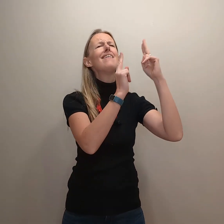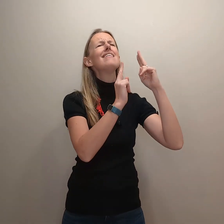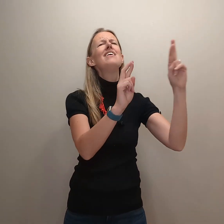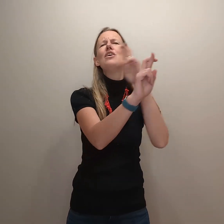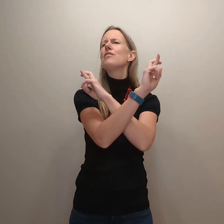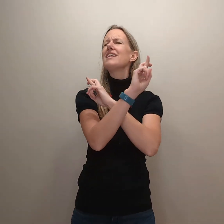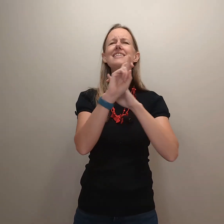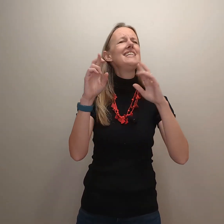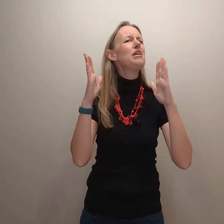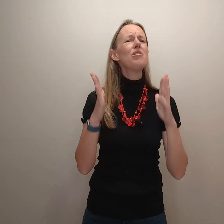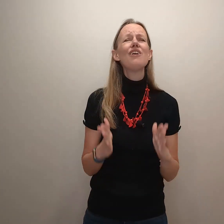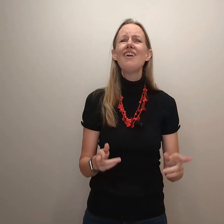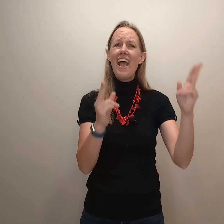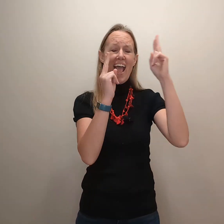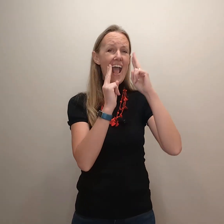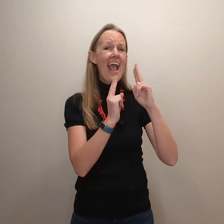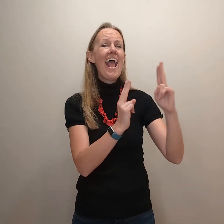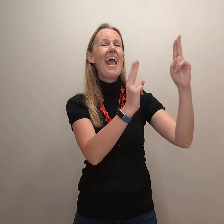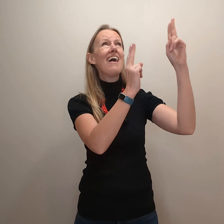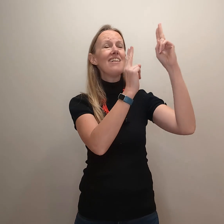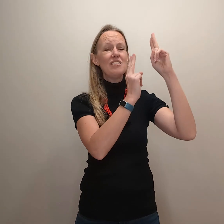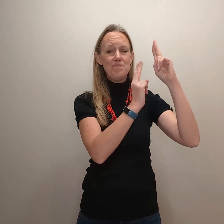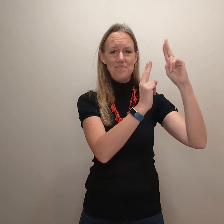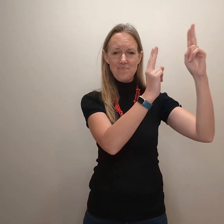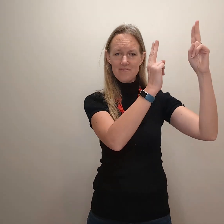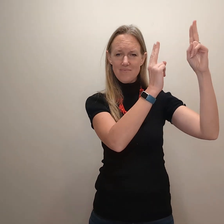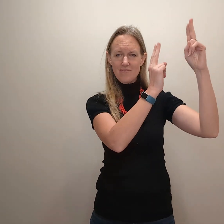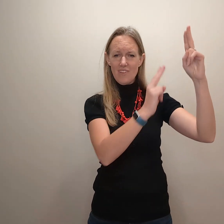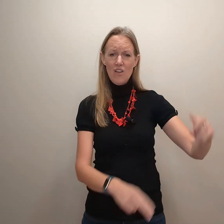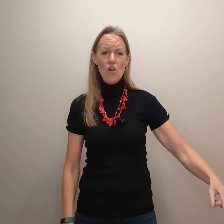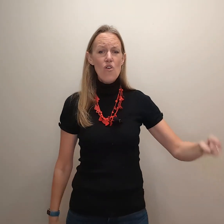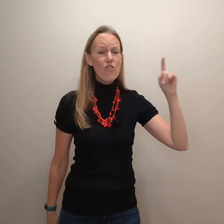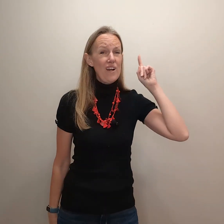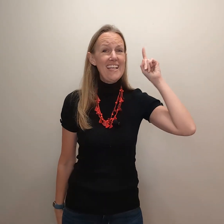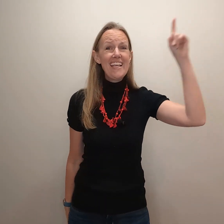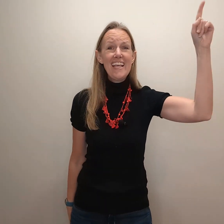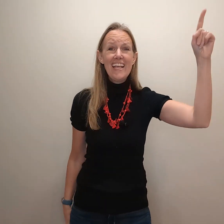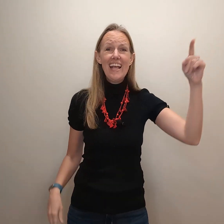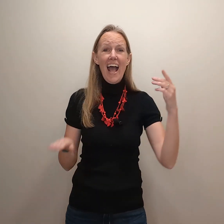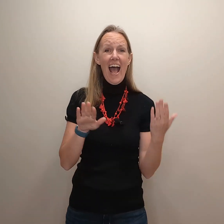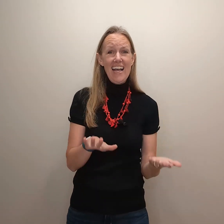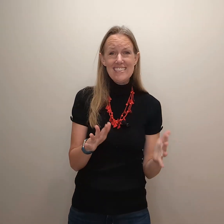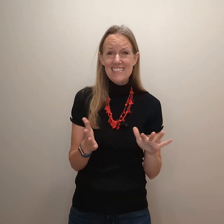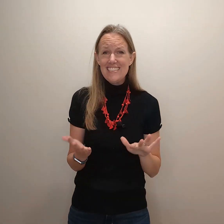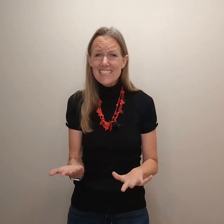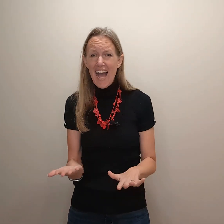hail, Redeemer, hail. For he has